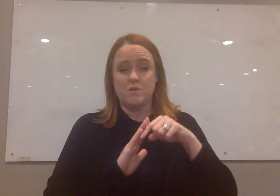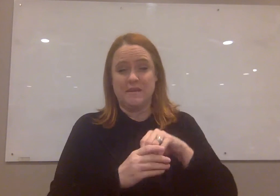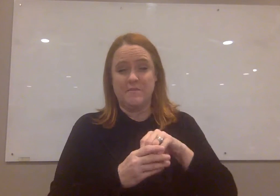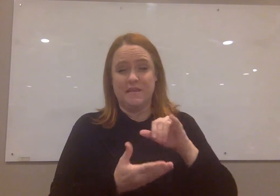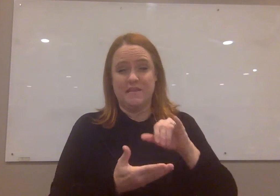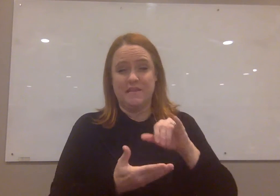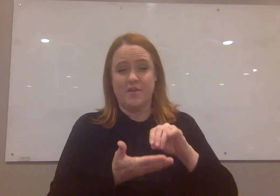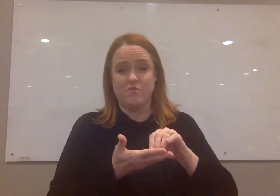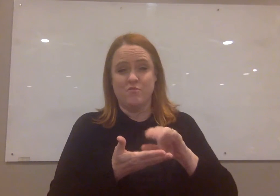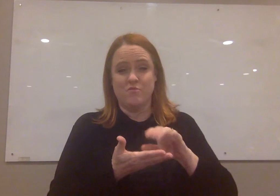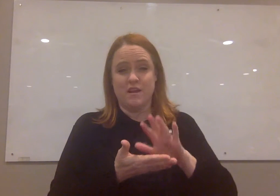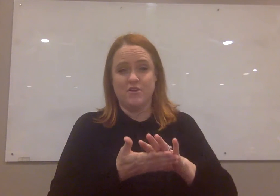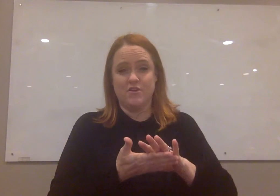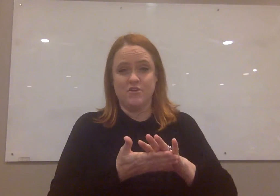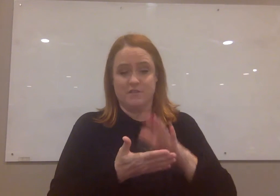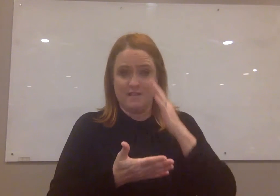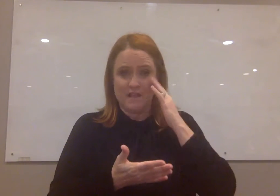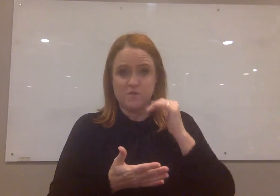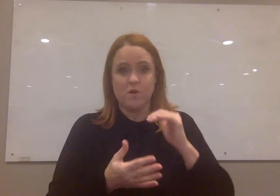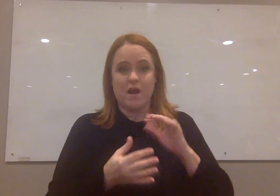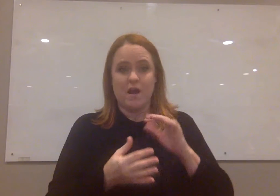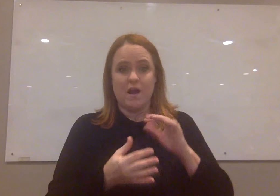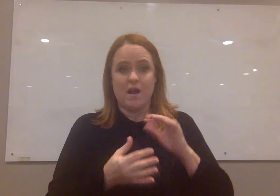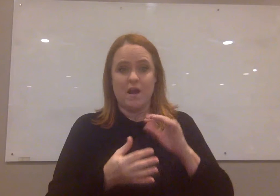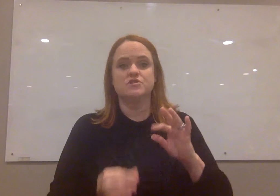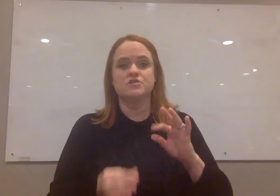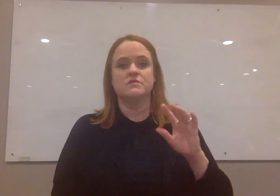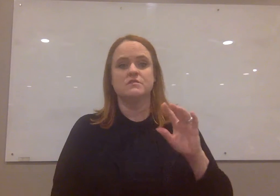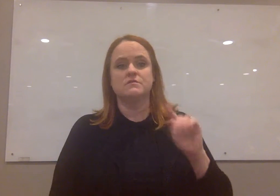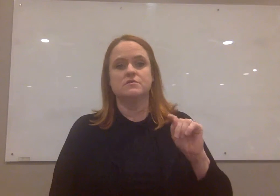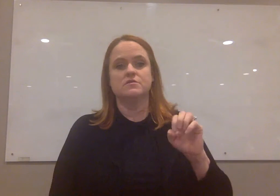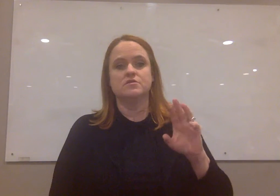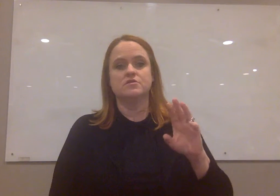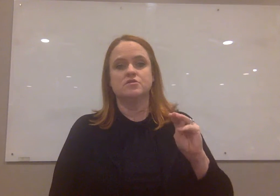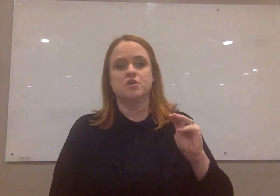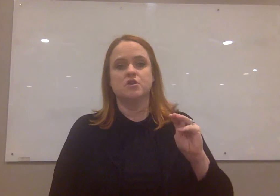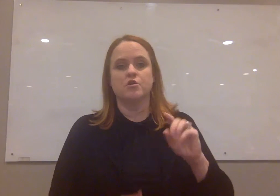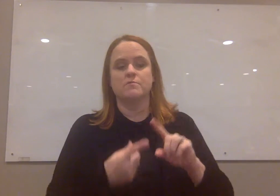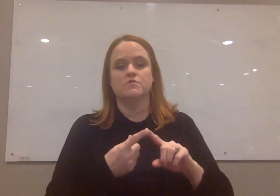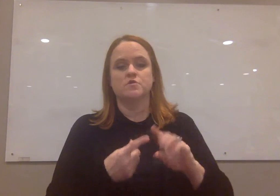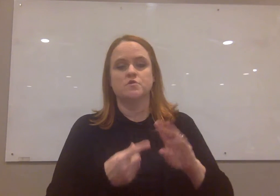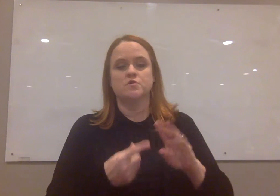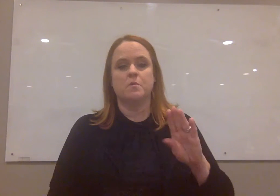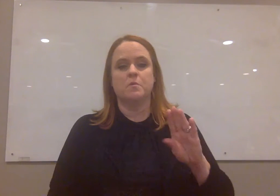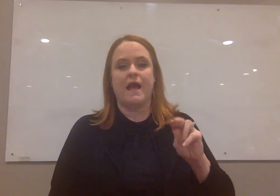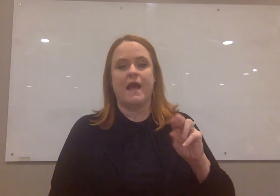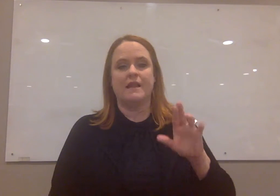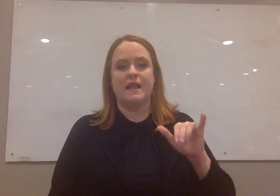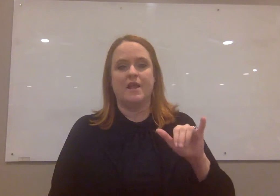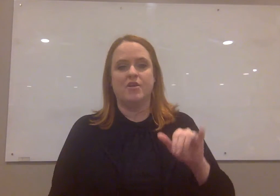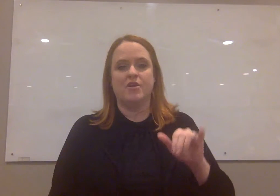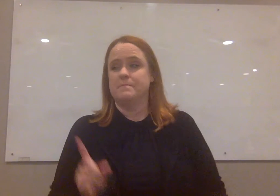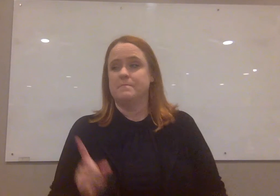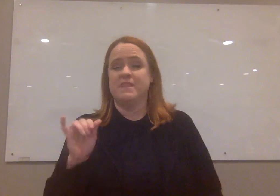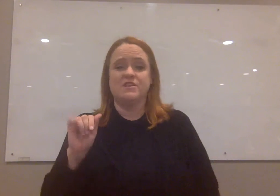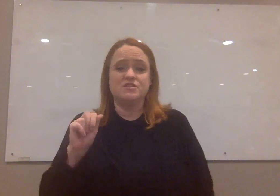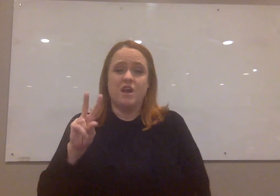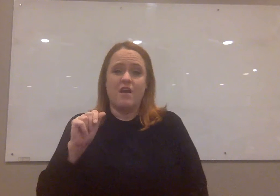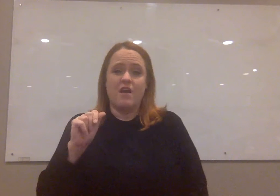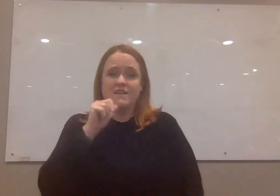binary. Right? I did find out recently that Java doesn't handle nulls well in the serialization protocol, and they never fixed it because it's a